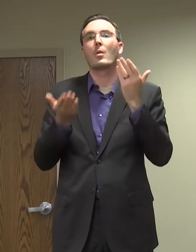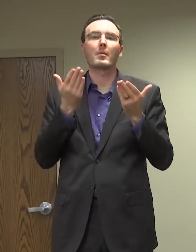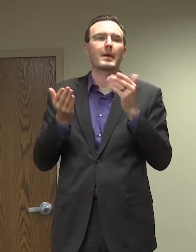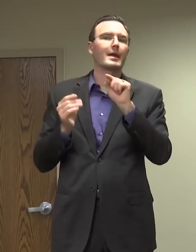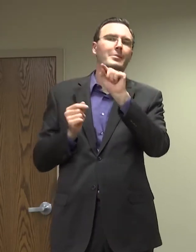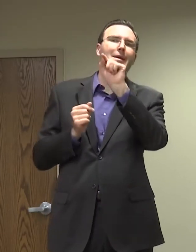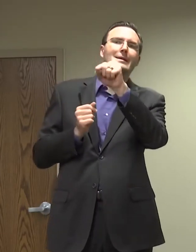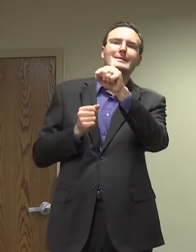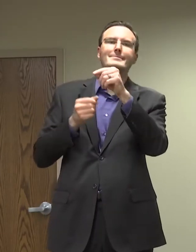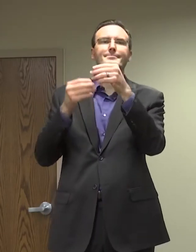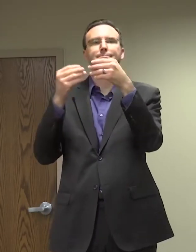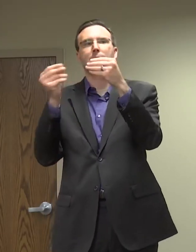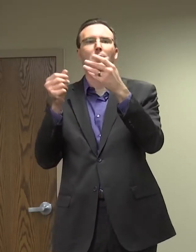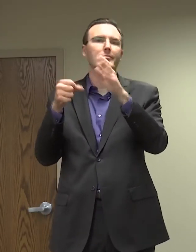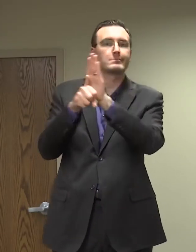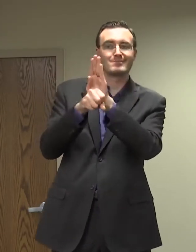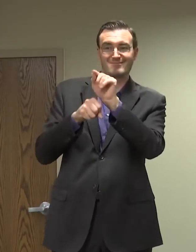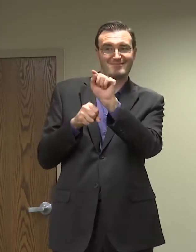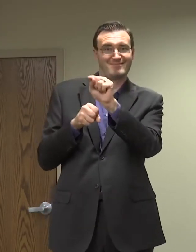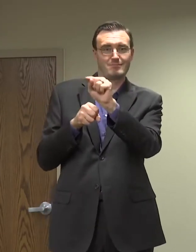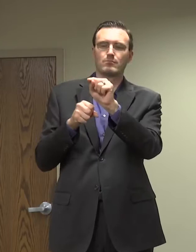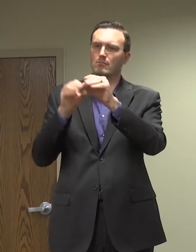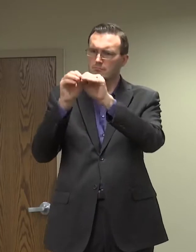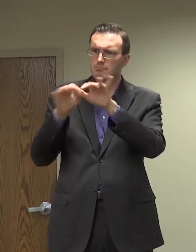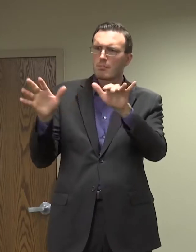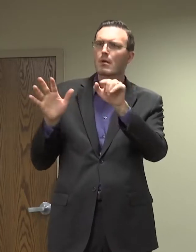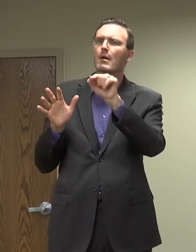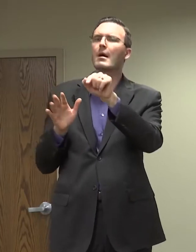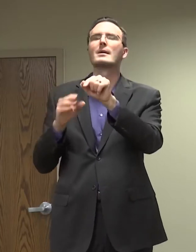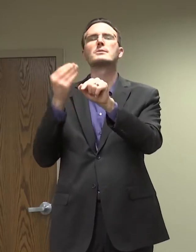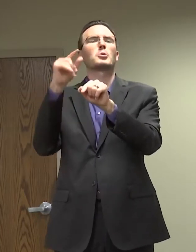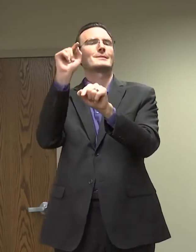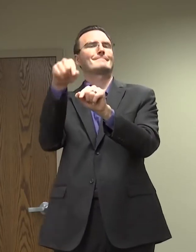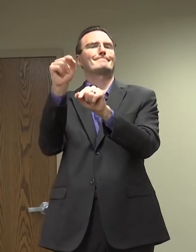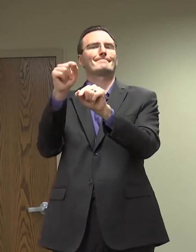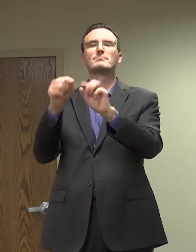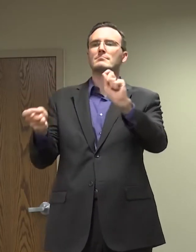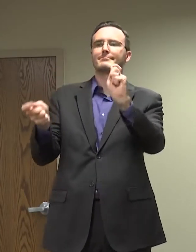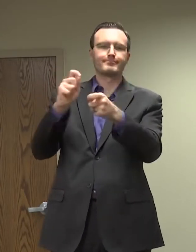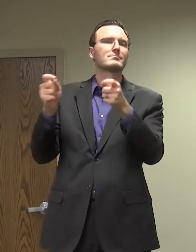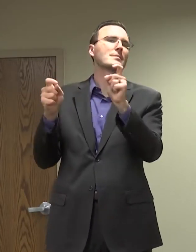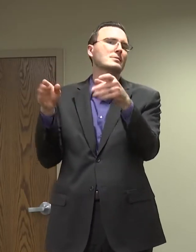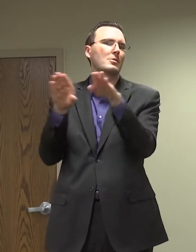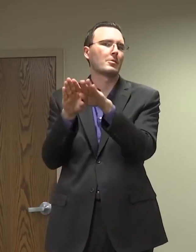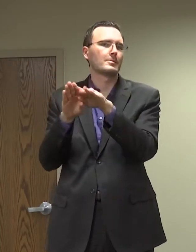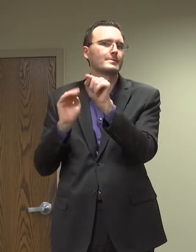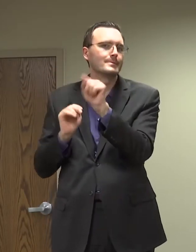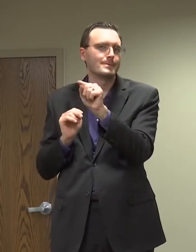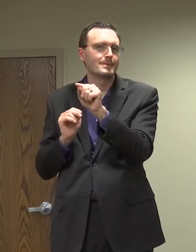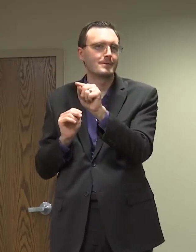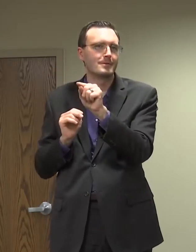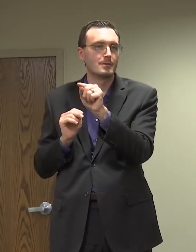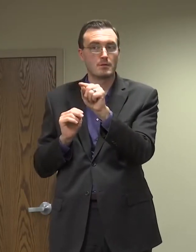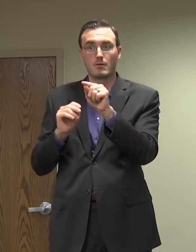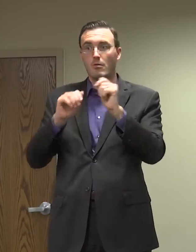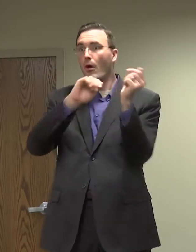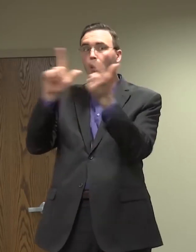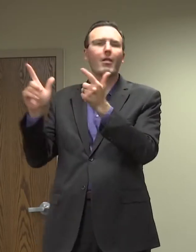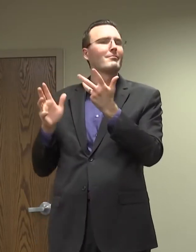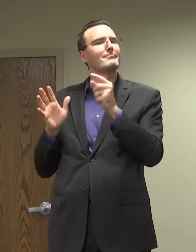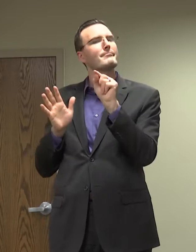it. So this is why it becomes so important for us as our community to maintain ourselves, to continue to do what we need to